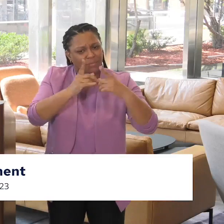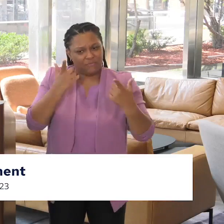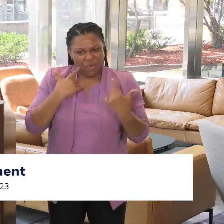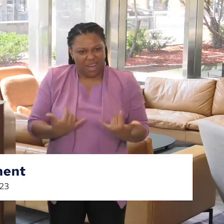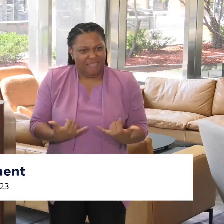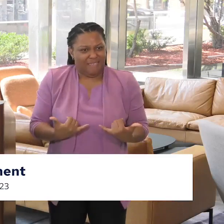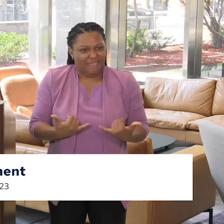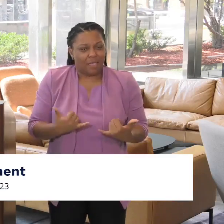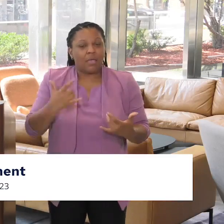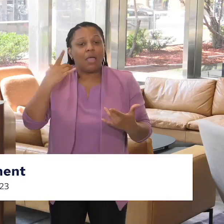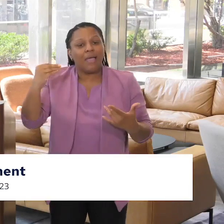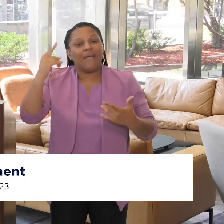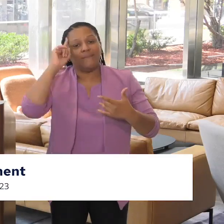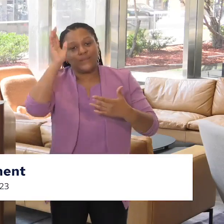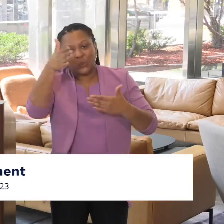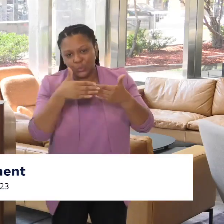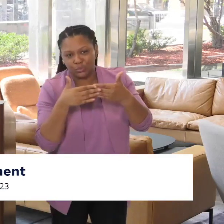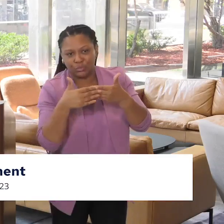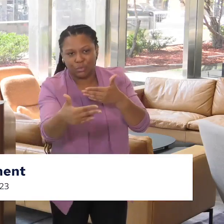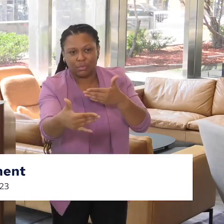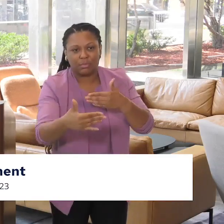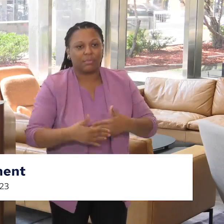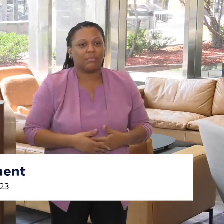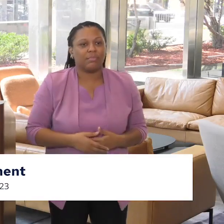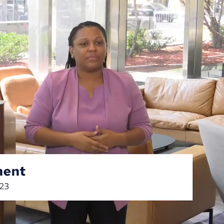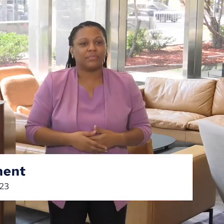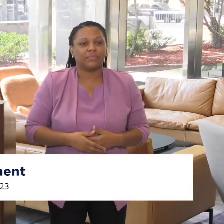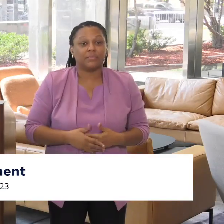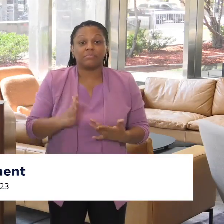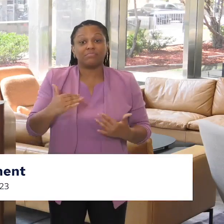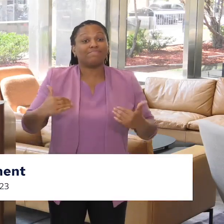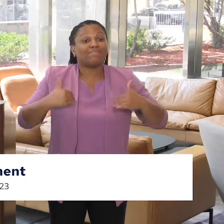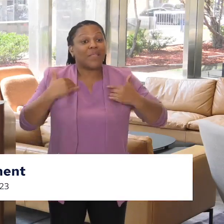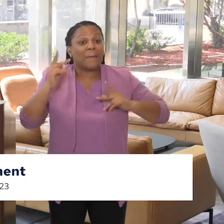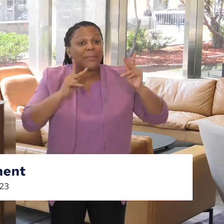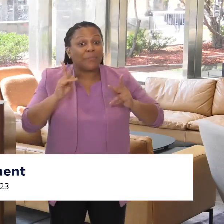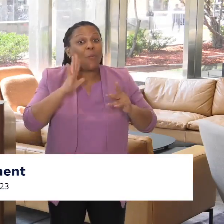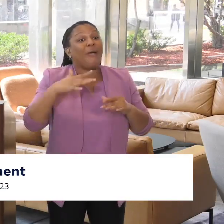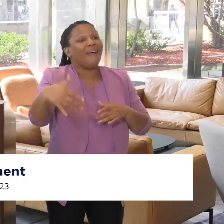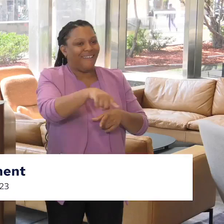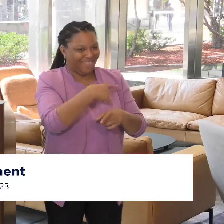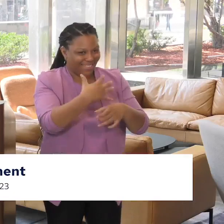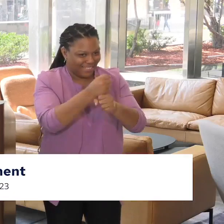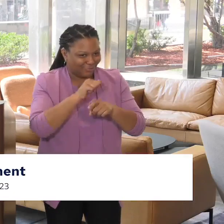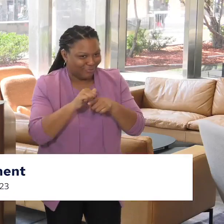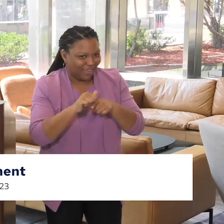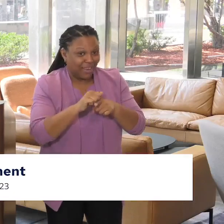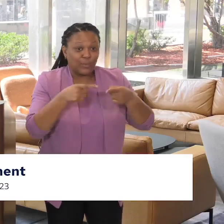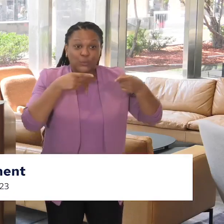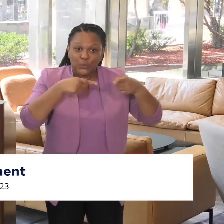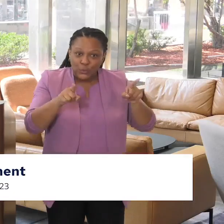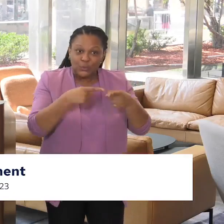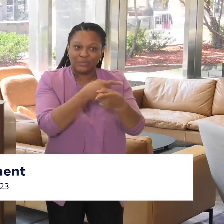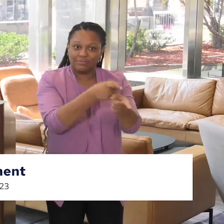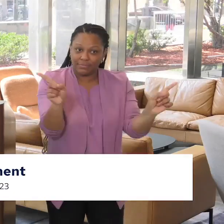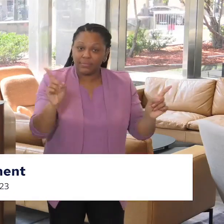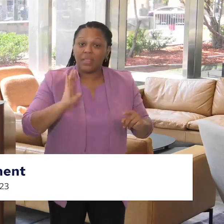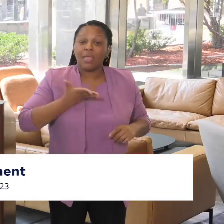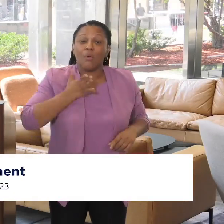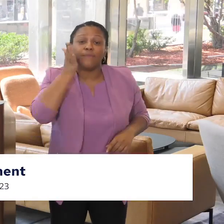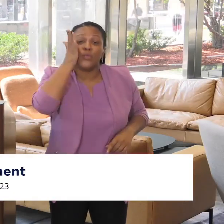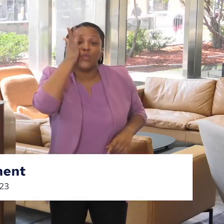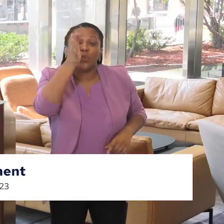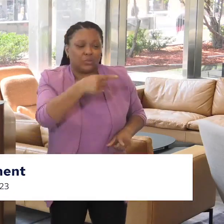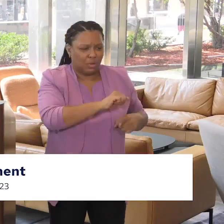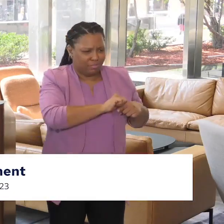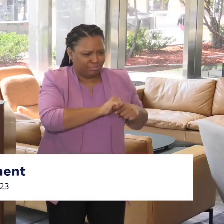for the future. So to the young adults who will be receiving training here, you are my future. I make no